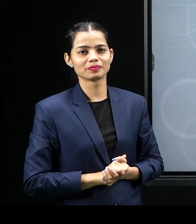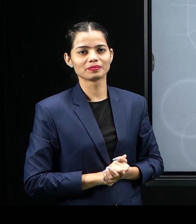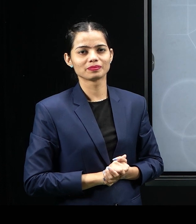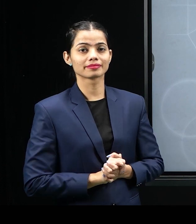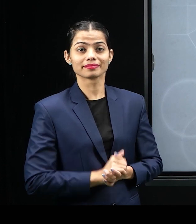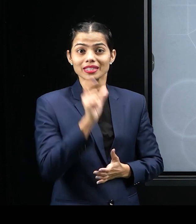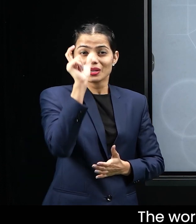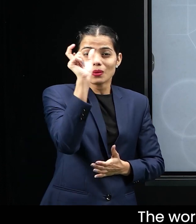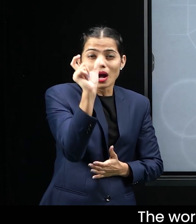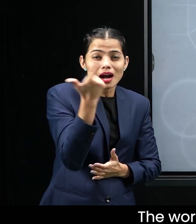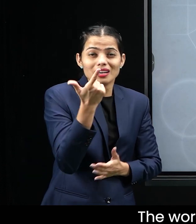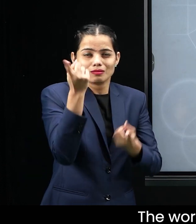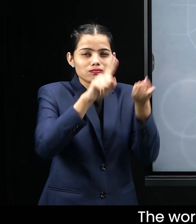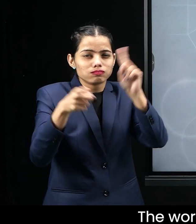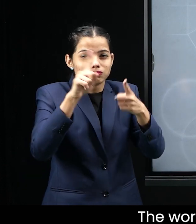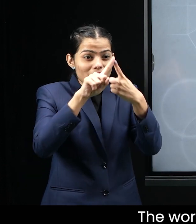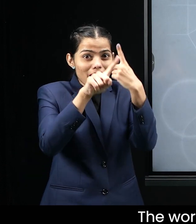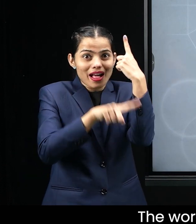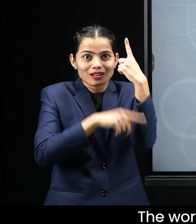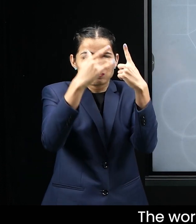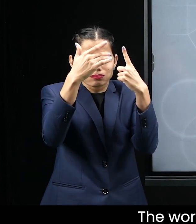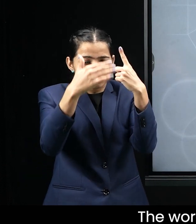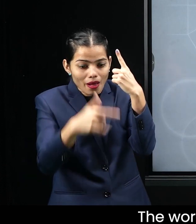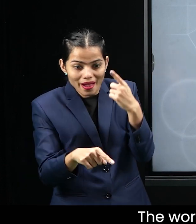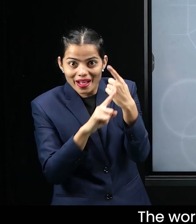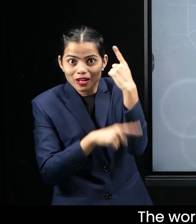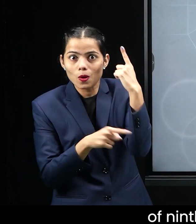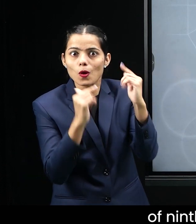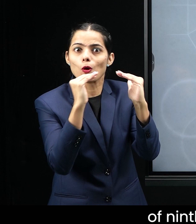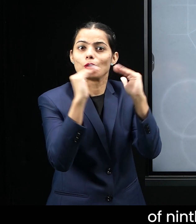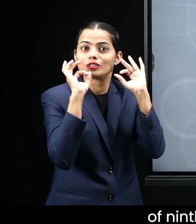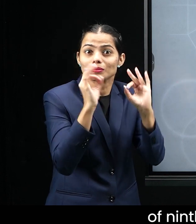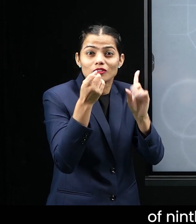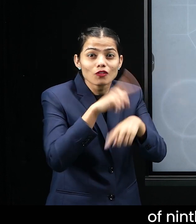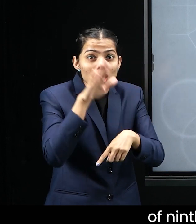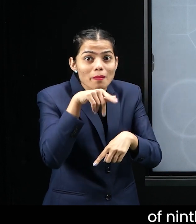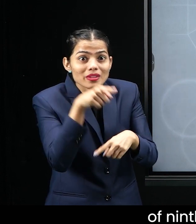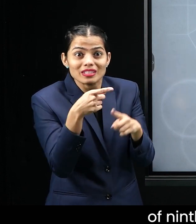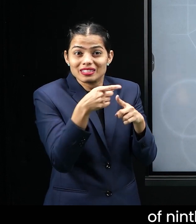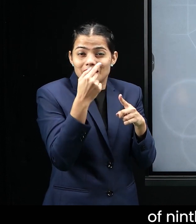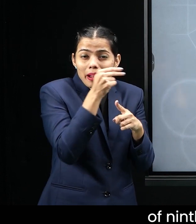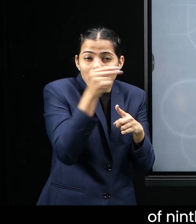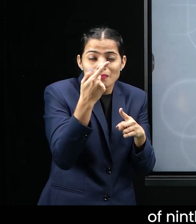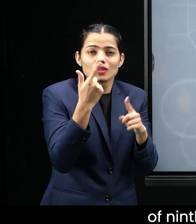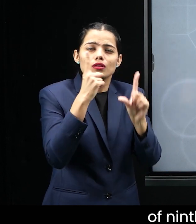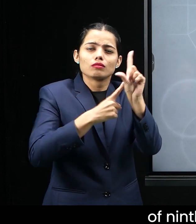algorithm. The word algorithm comes from the name of 9th century Persian